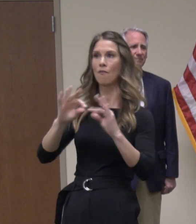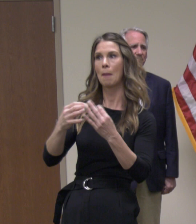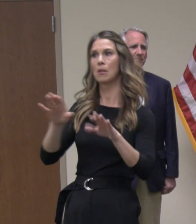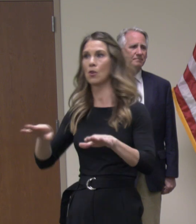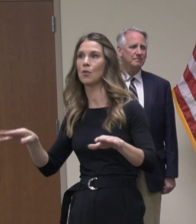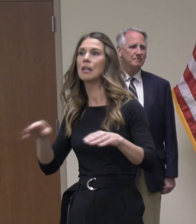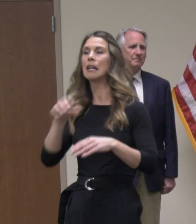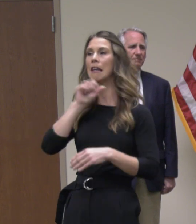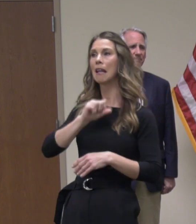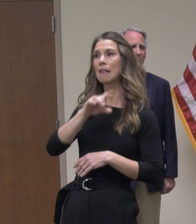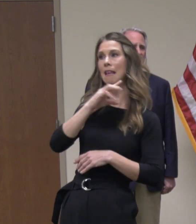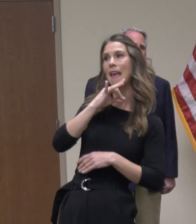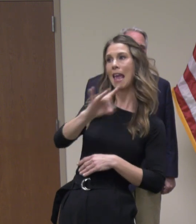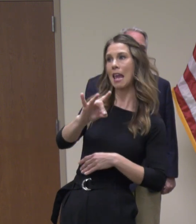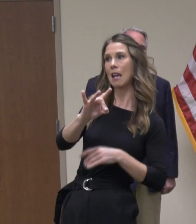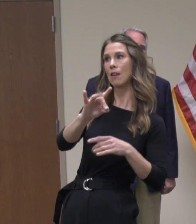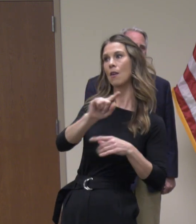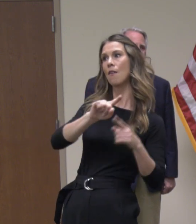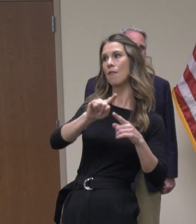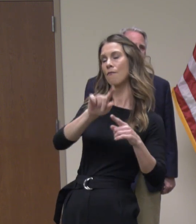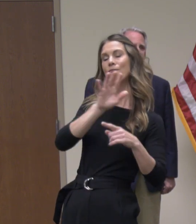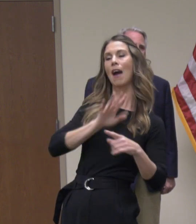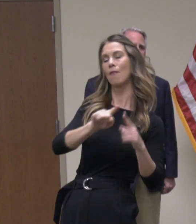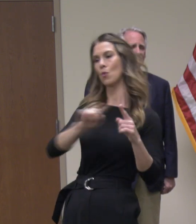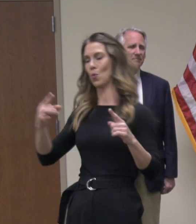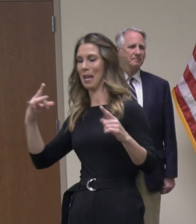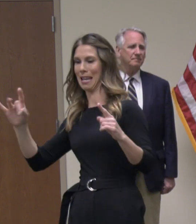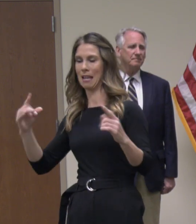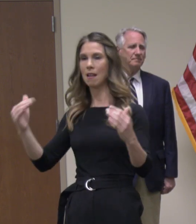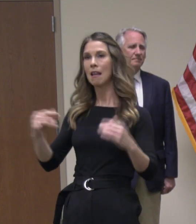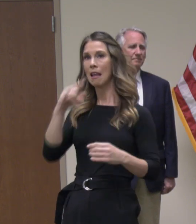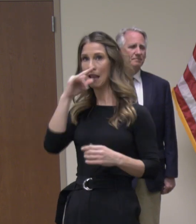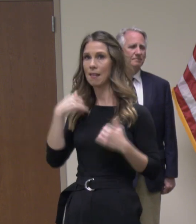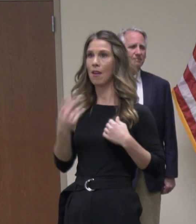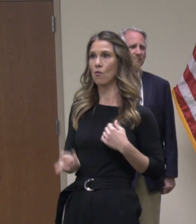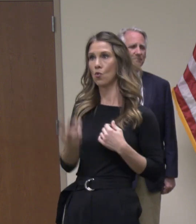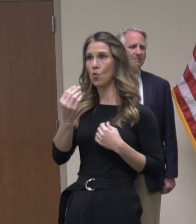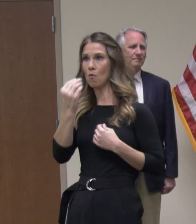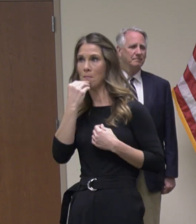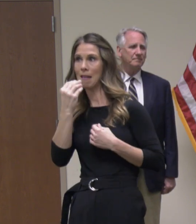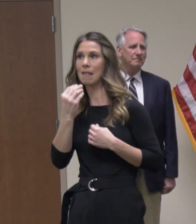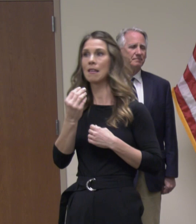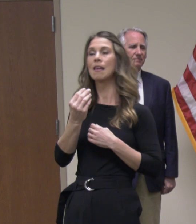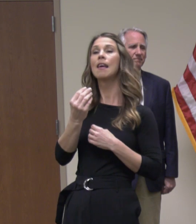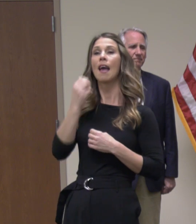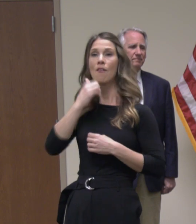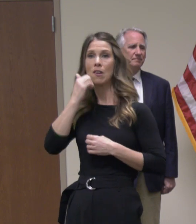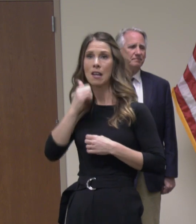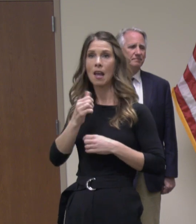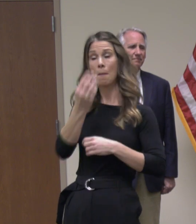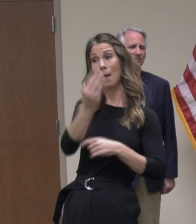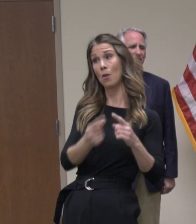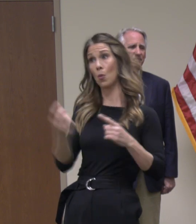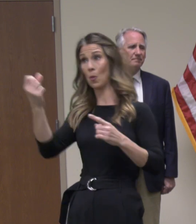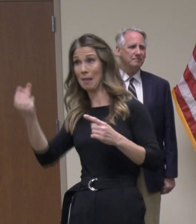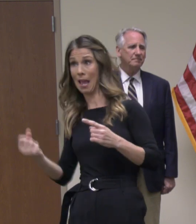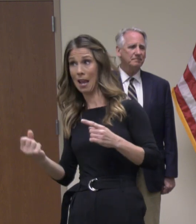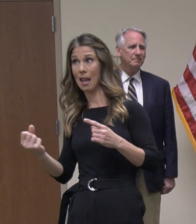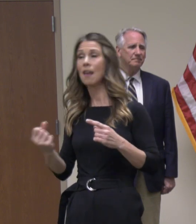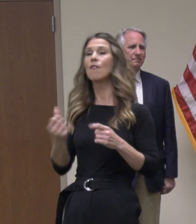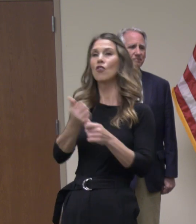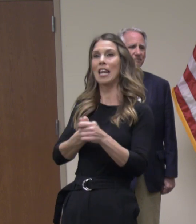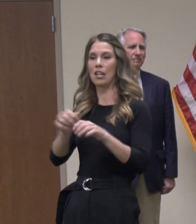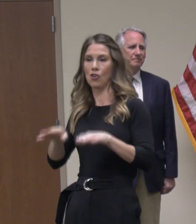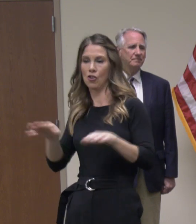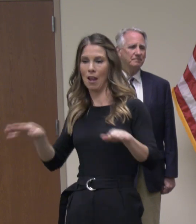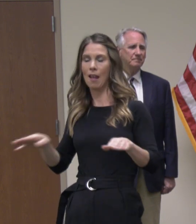through 18, and families can receive 2 meals each day per child, Monday through Saturday, 10 to 2, at the